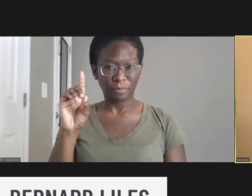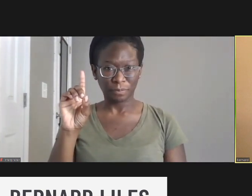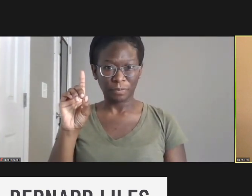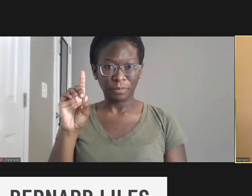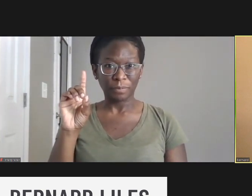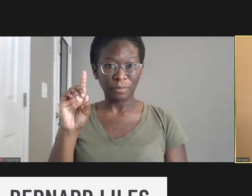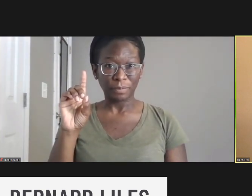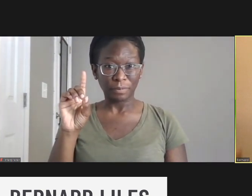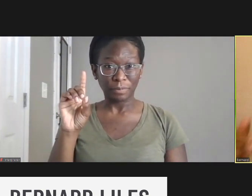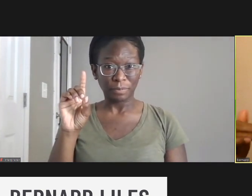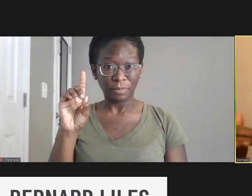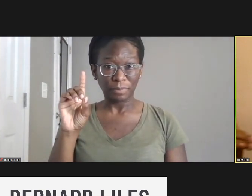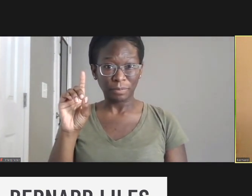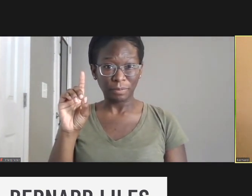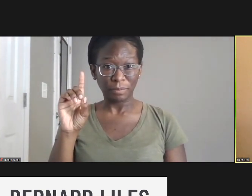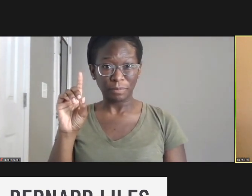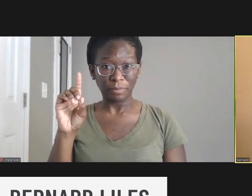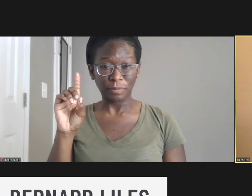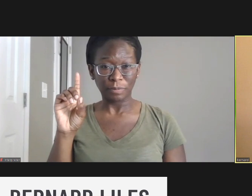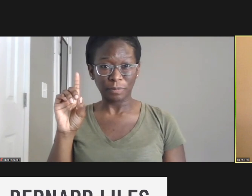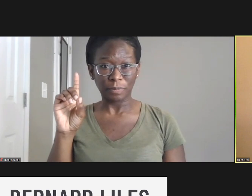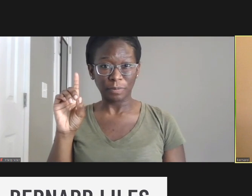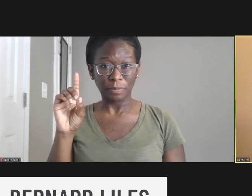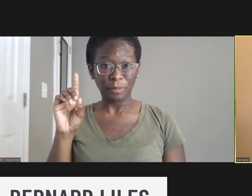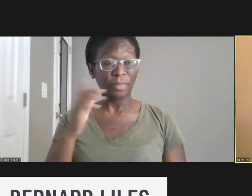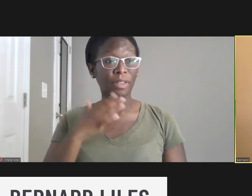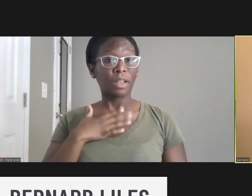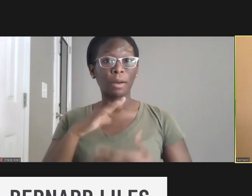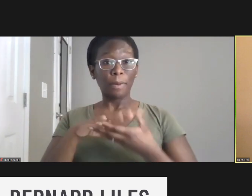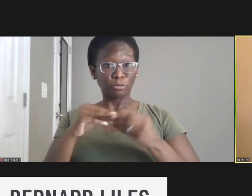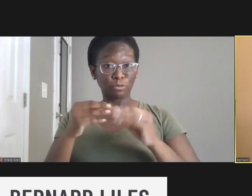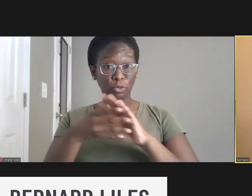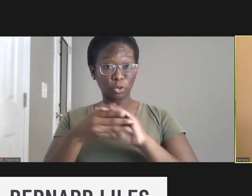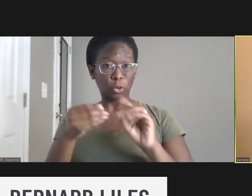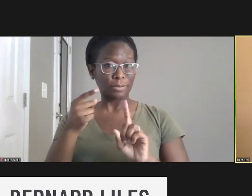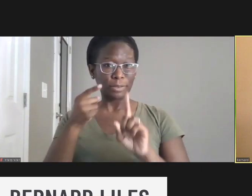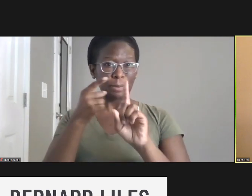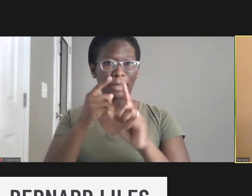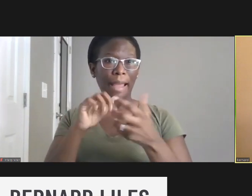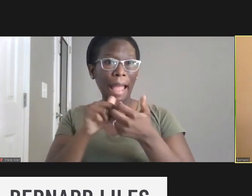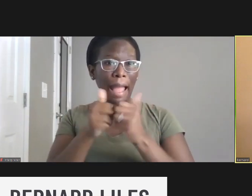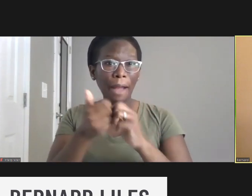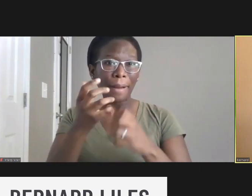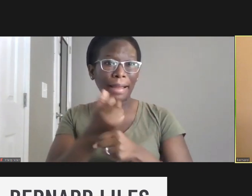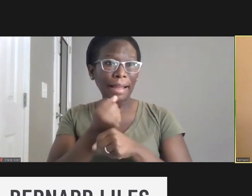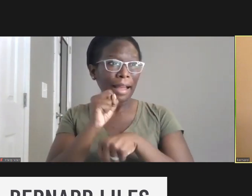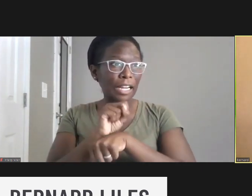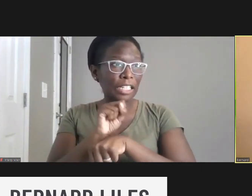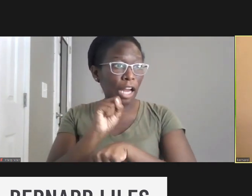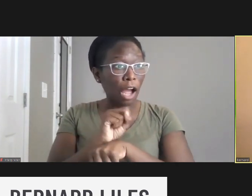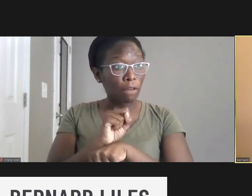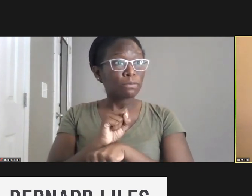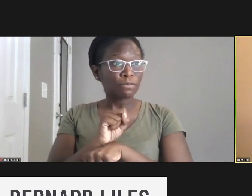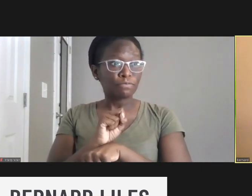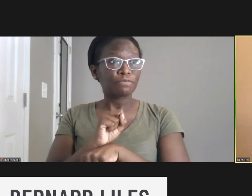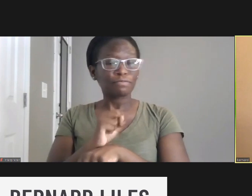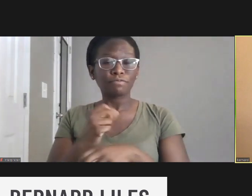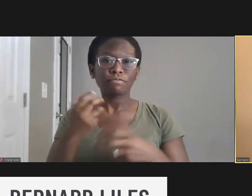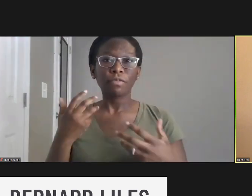Got like some shaved hair. My story is about how I got a job. I was working. I was